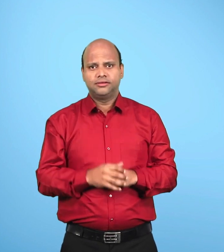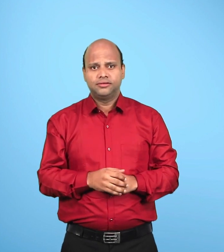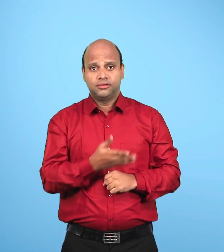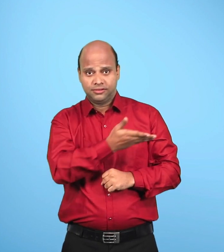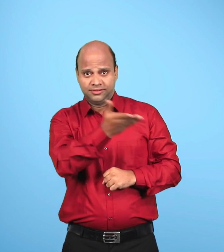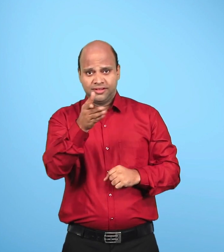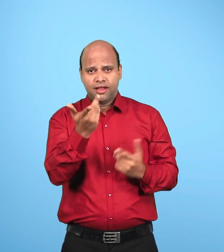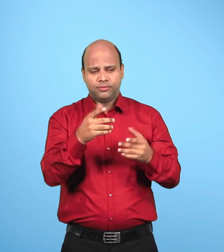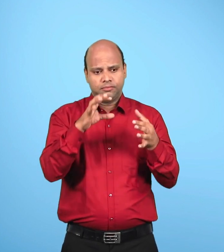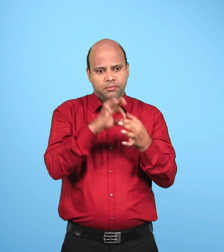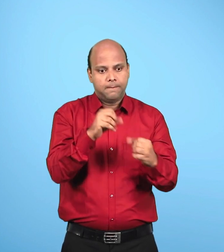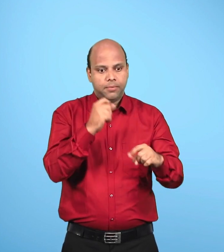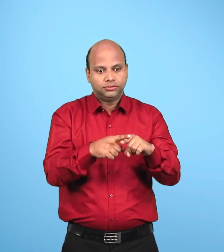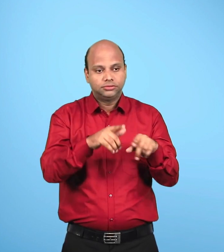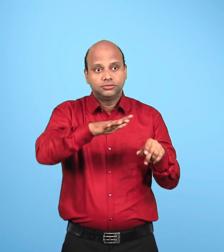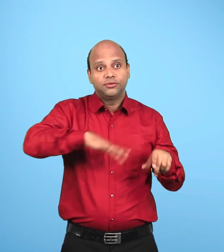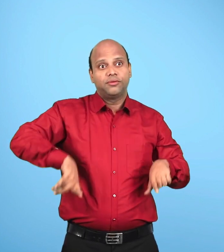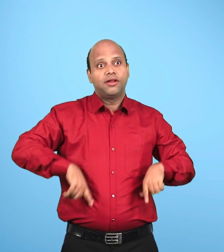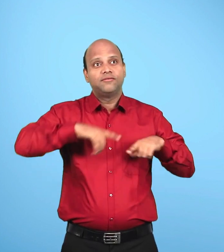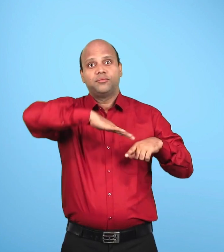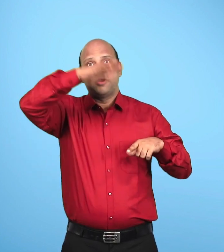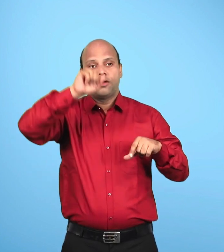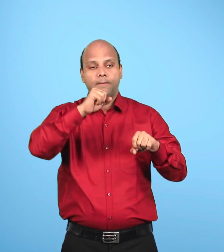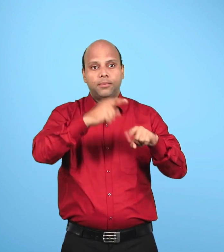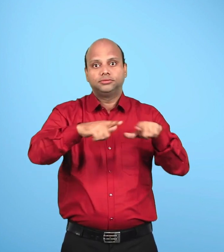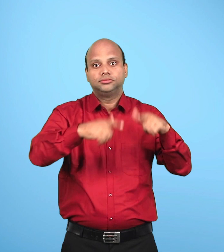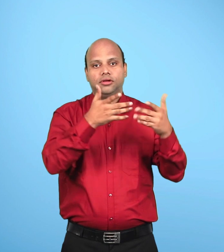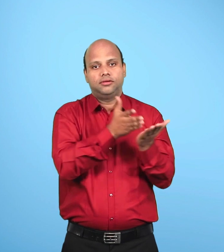kind of adaptations to survive on the mountains.